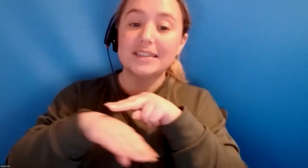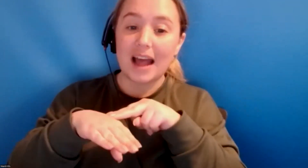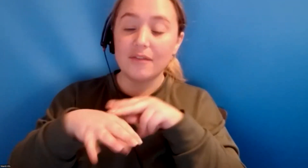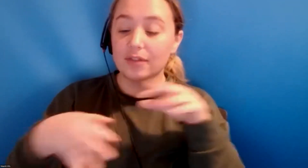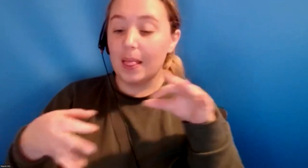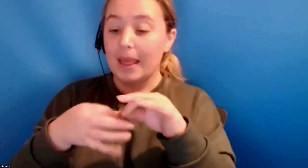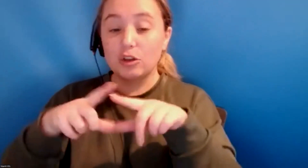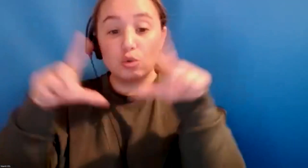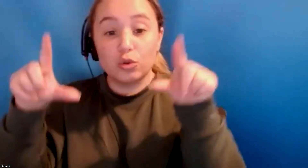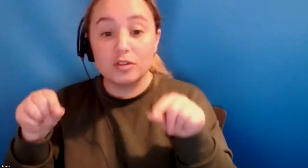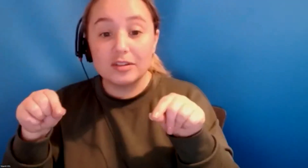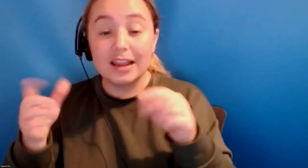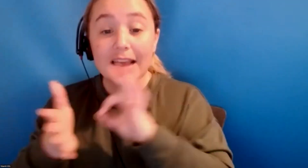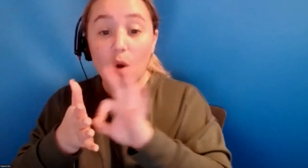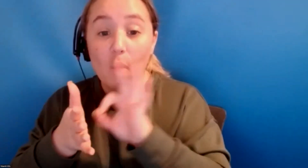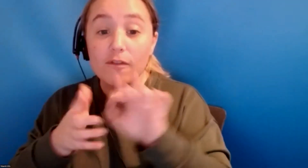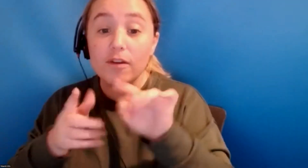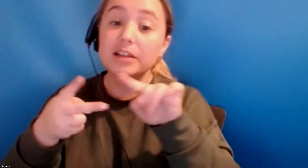transport, on telephone helplines,